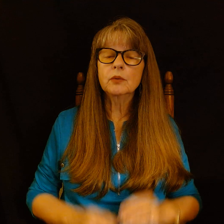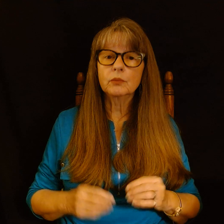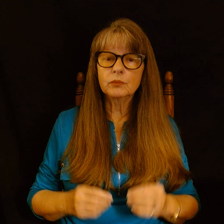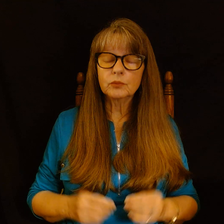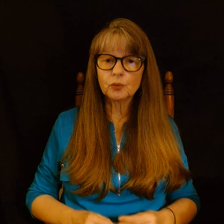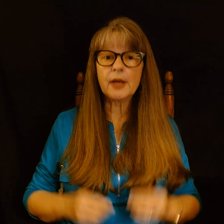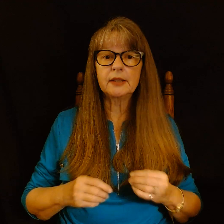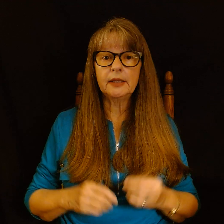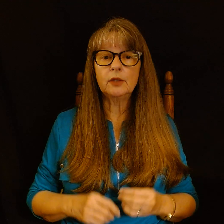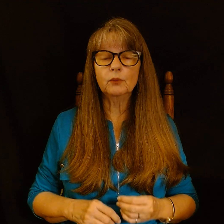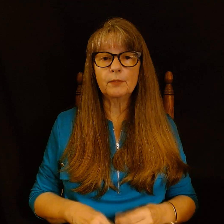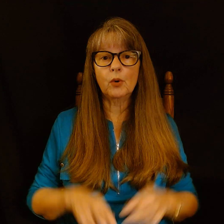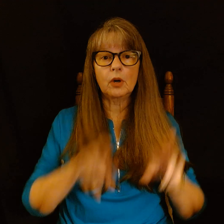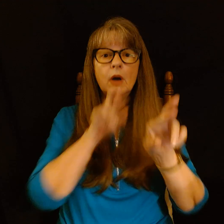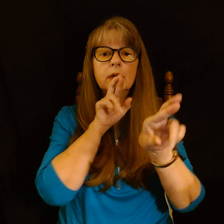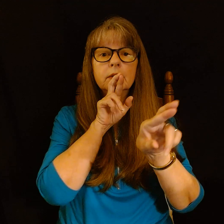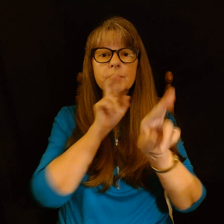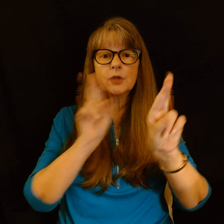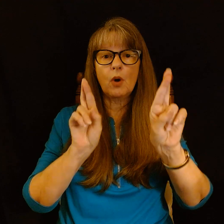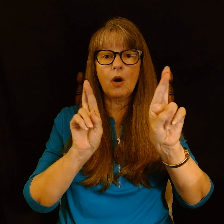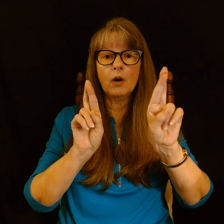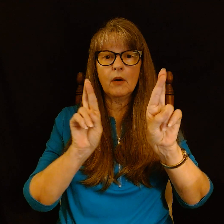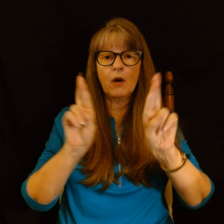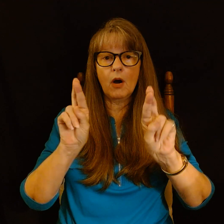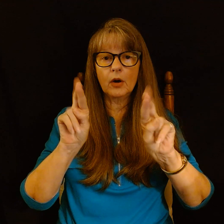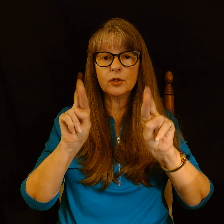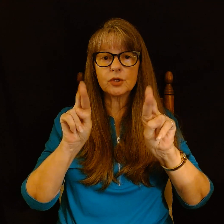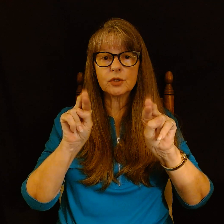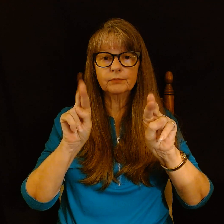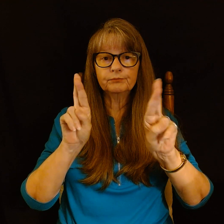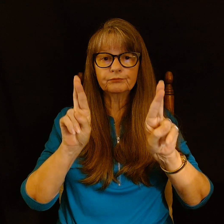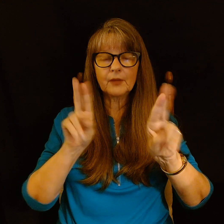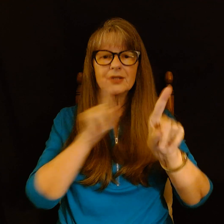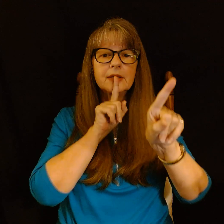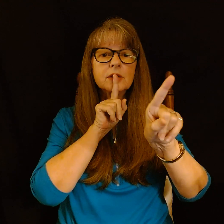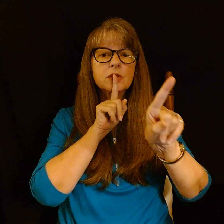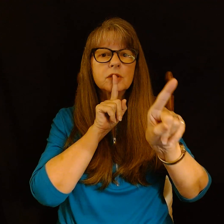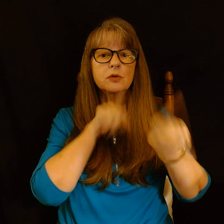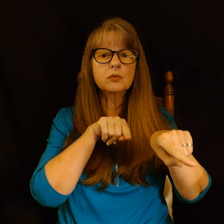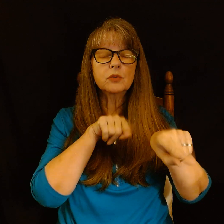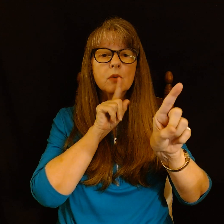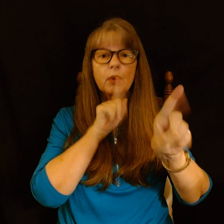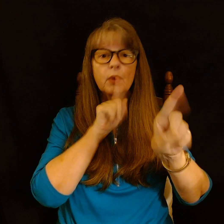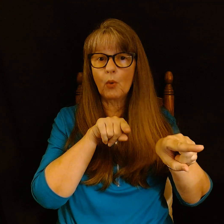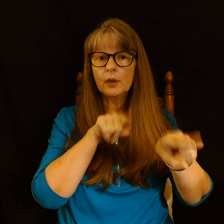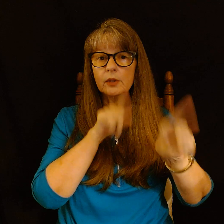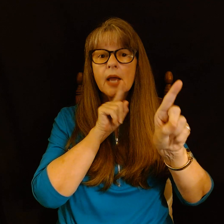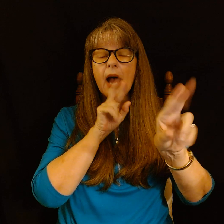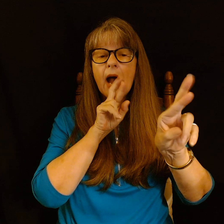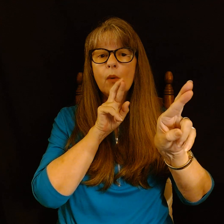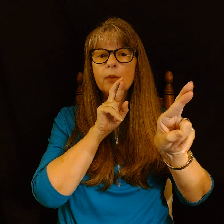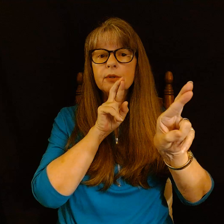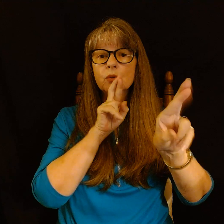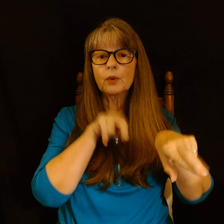directly report card. So ours, because like this is to report, I'll always do